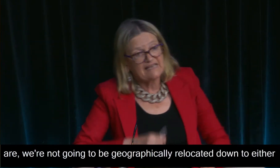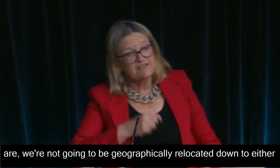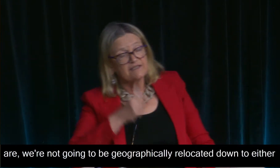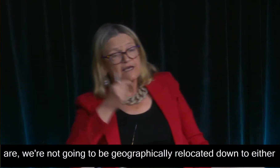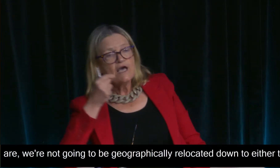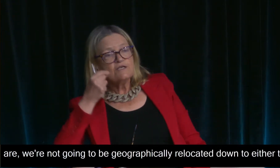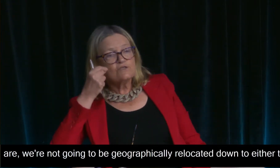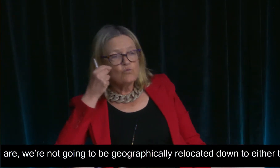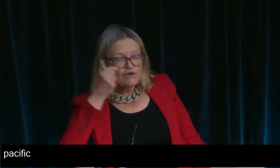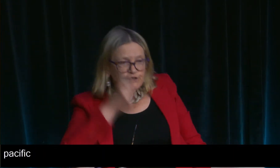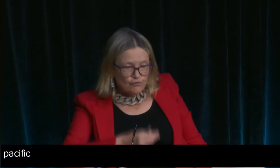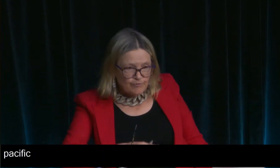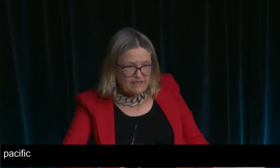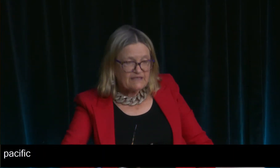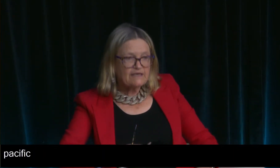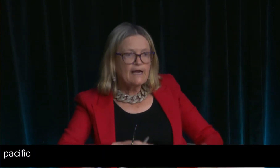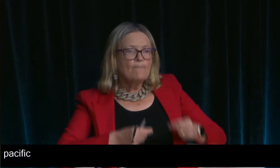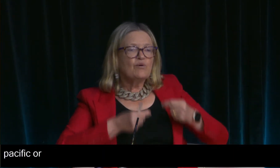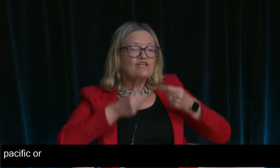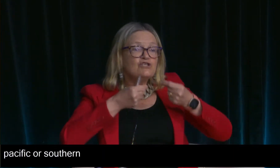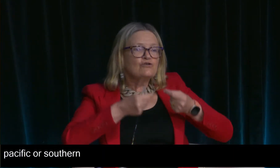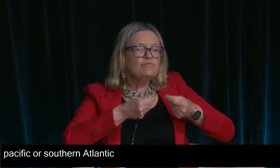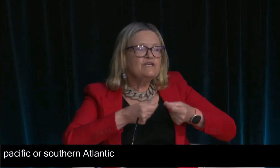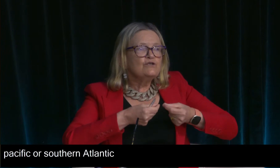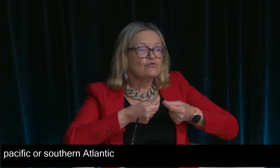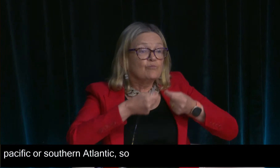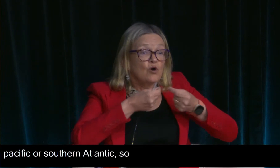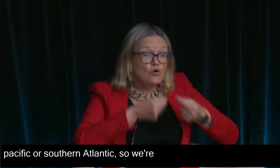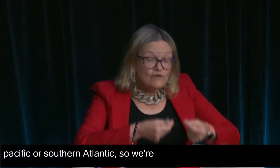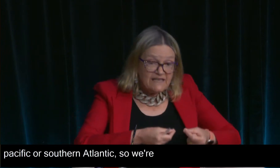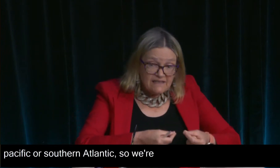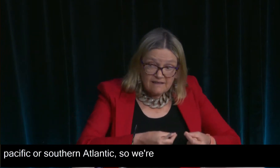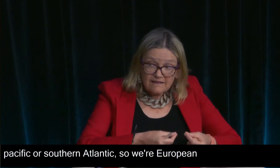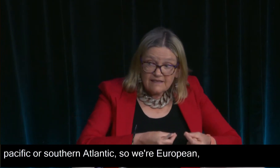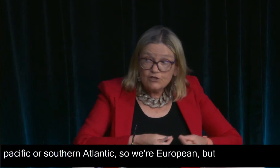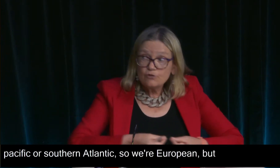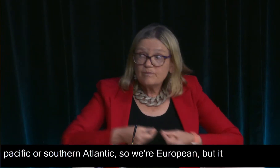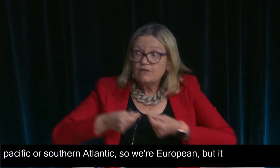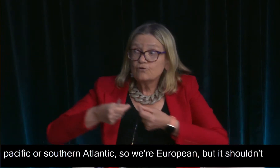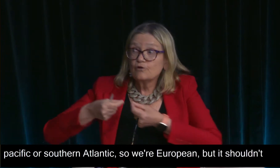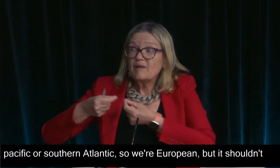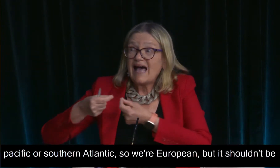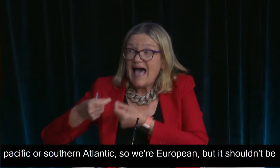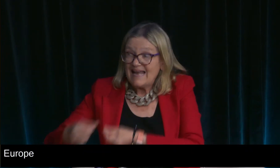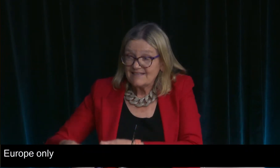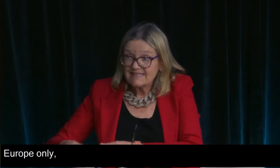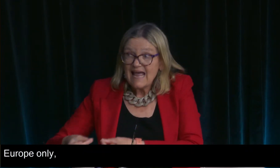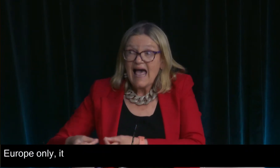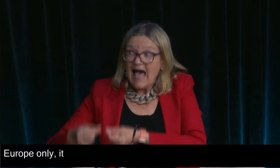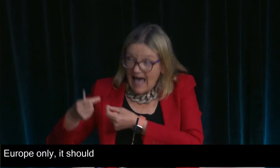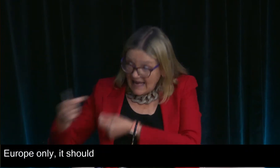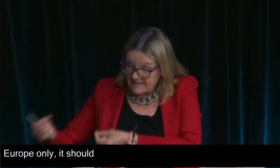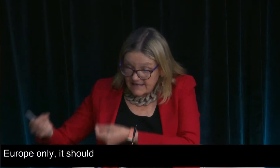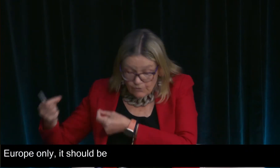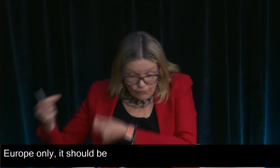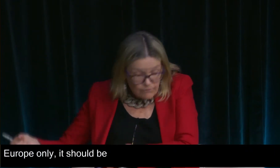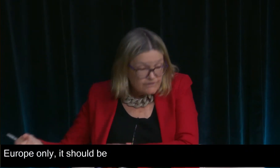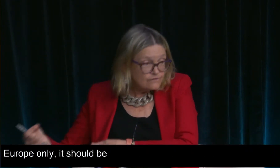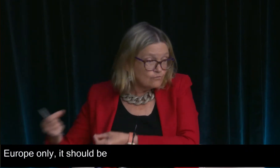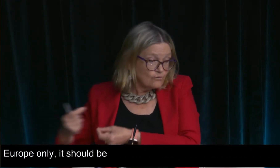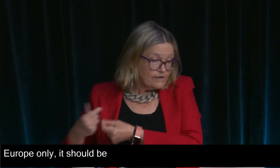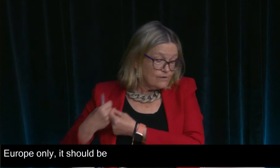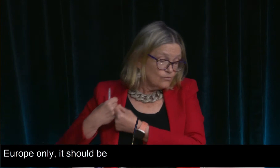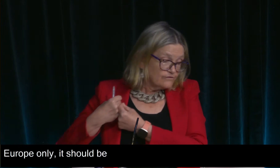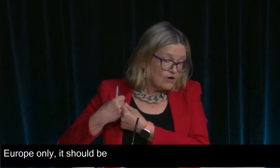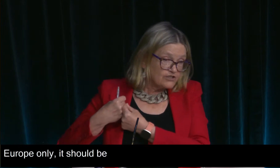Southern Atlantic. So we're European. But it shouldn't be Europe only. It should be Europe and. And I agree